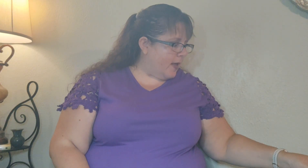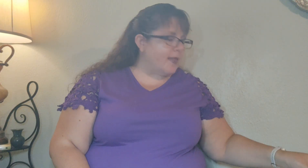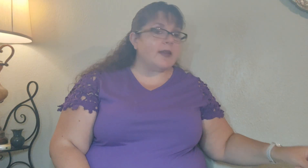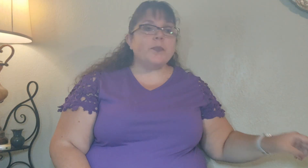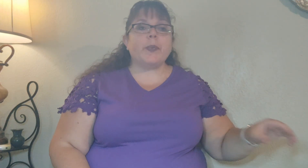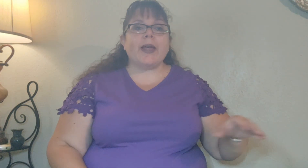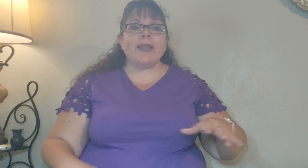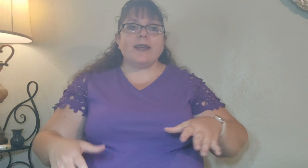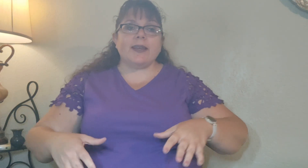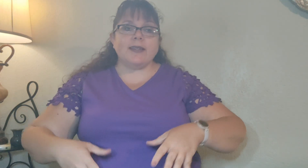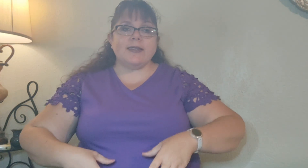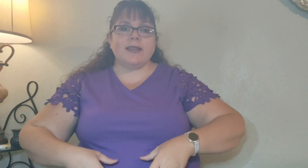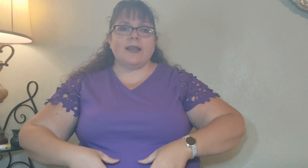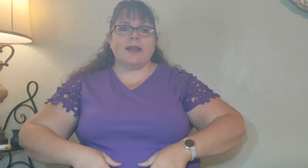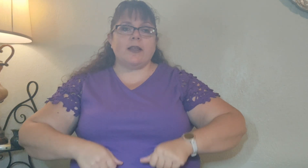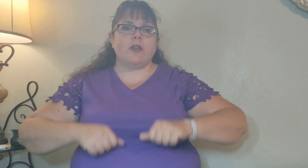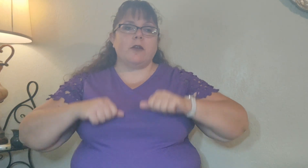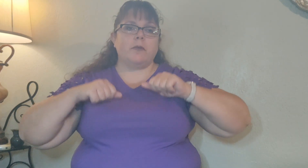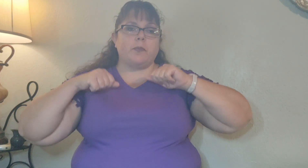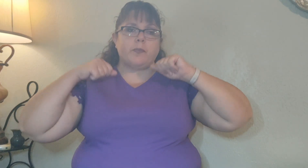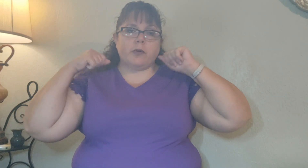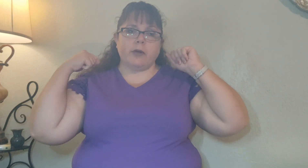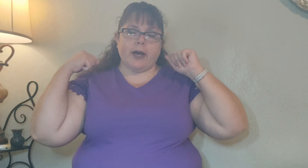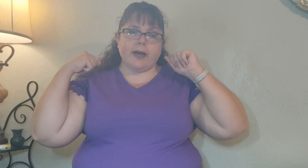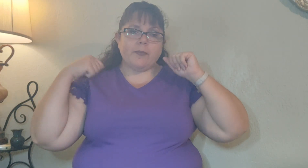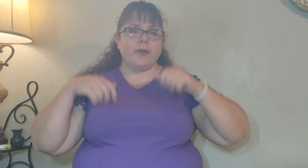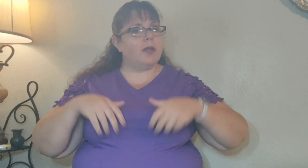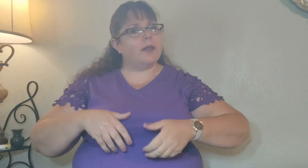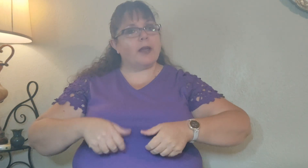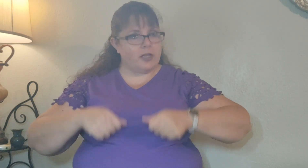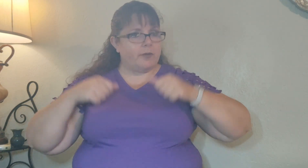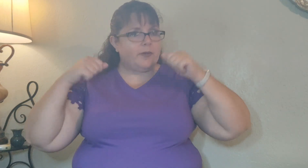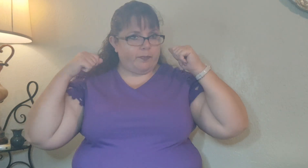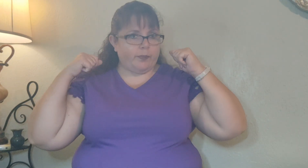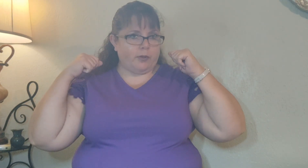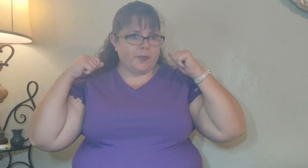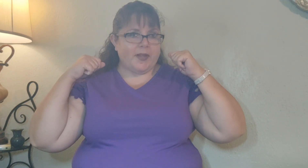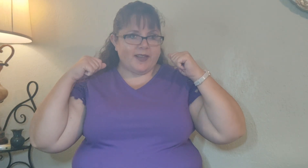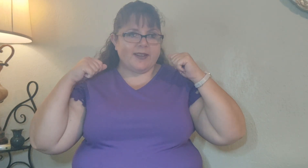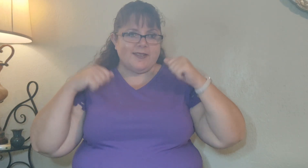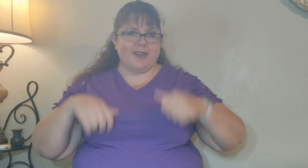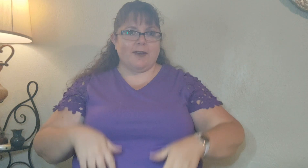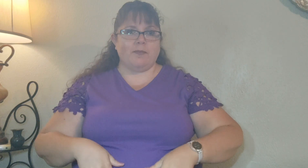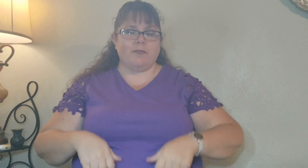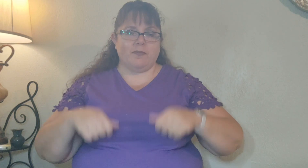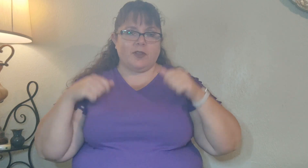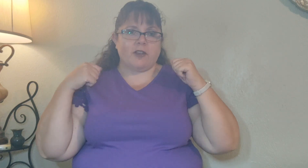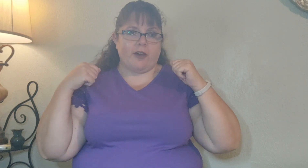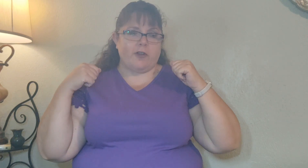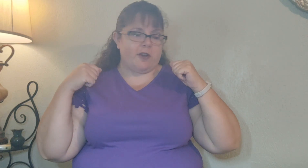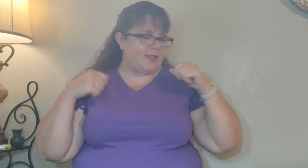And then blanket, you pull up, like you would pull a blanket up to cover